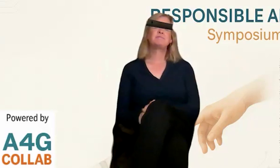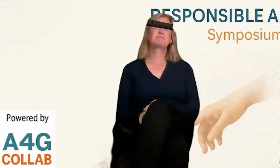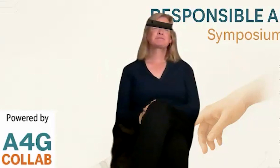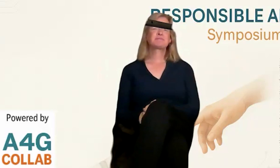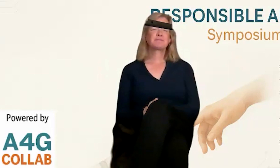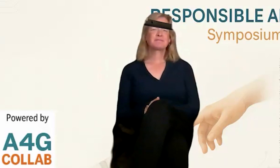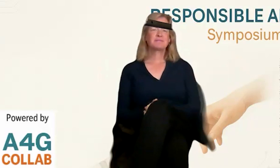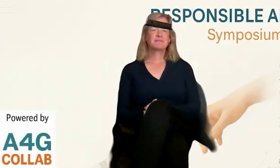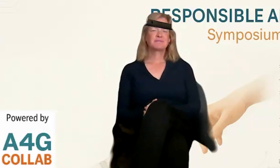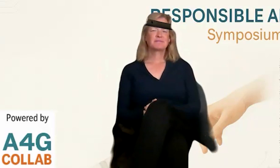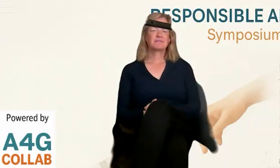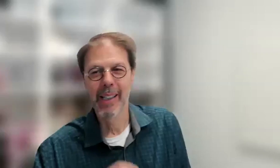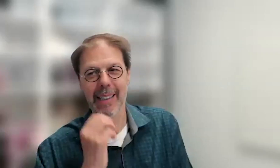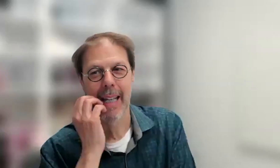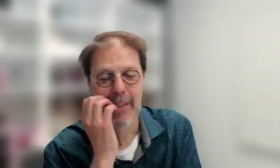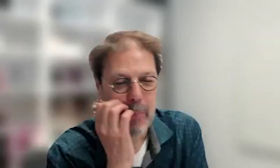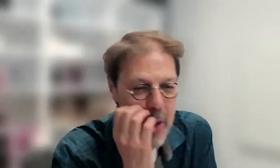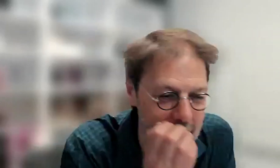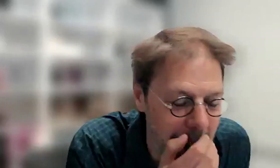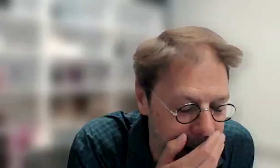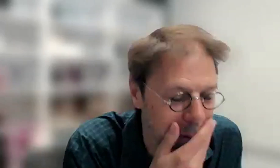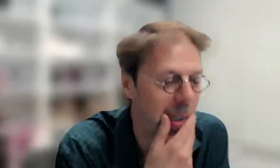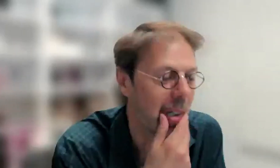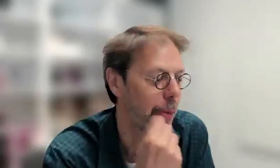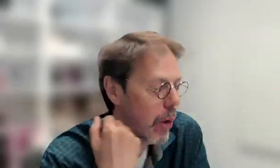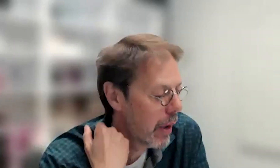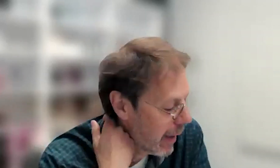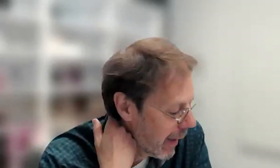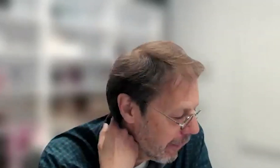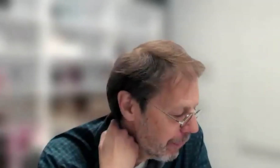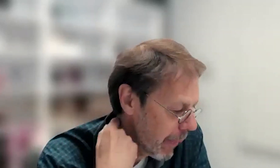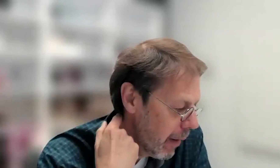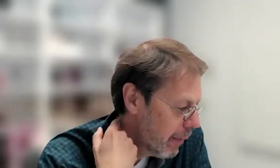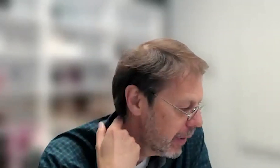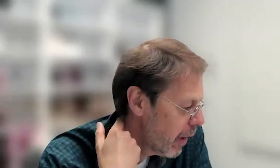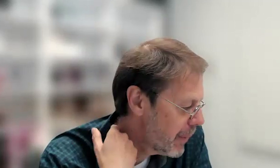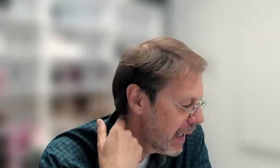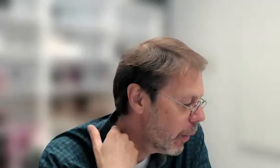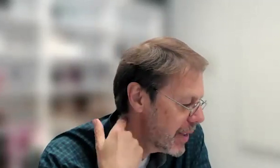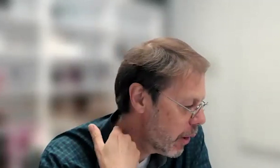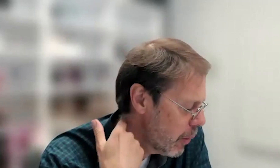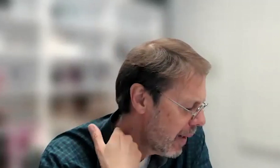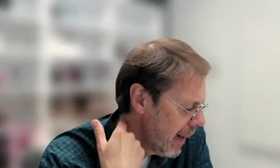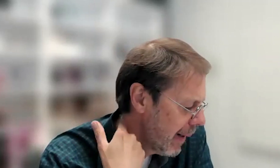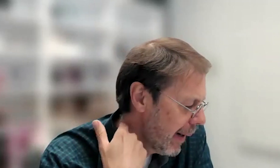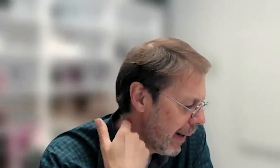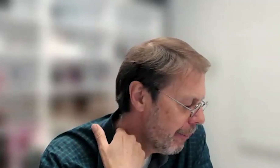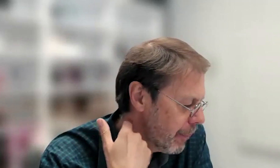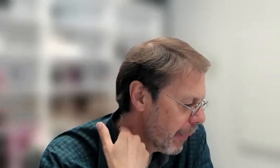else? Great. Well, thanks so much, Vivienne, for the update, and